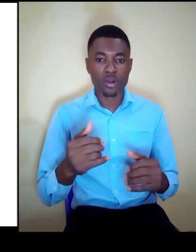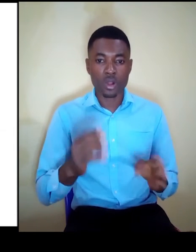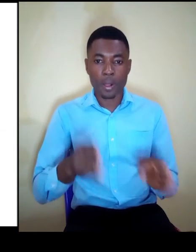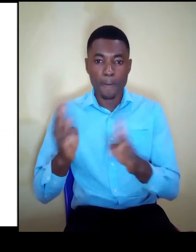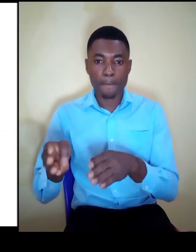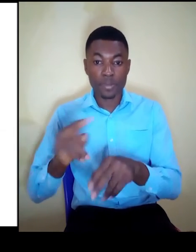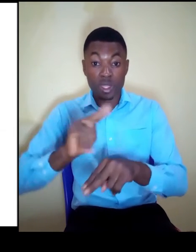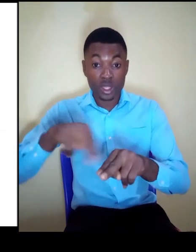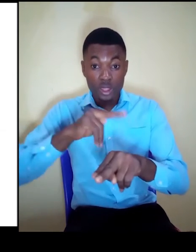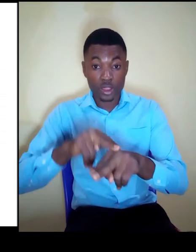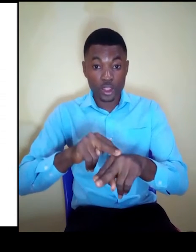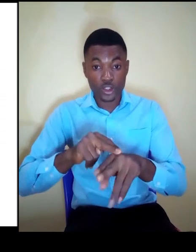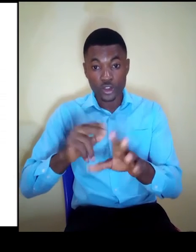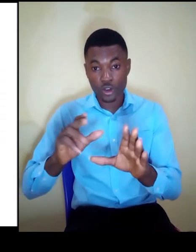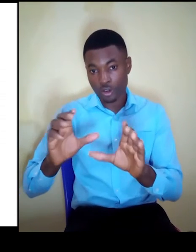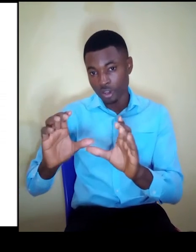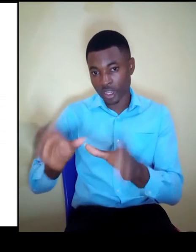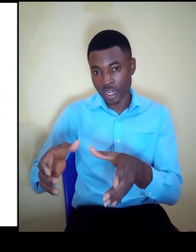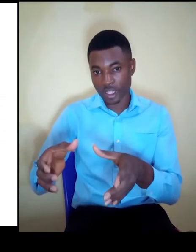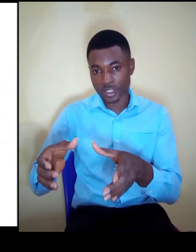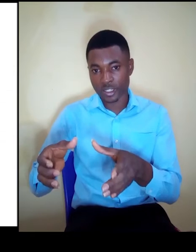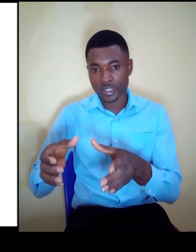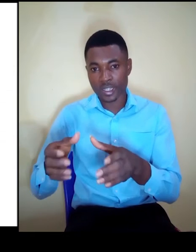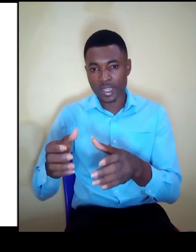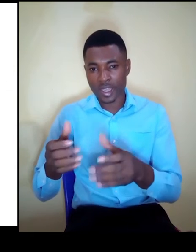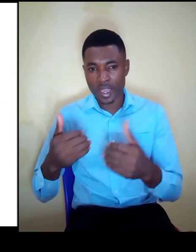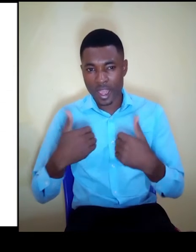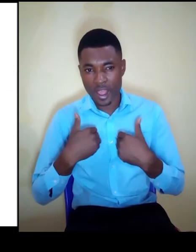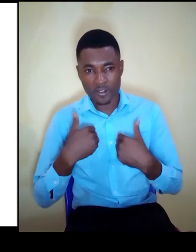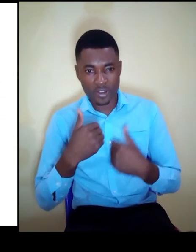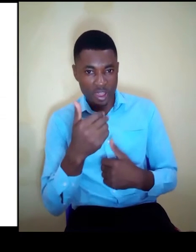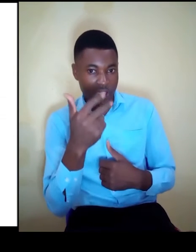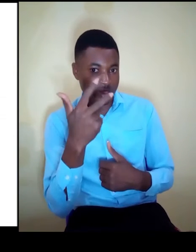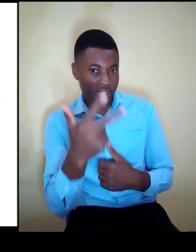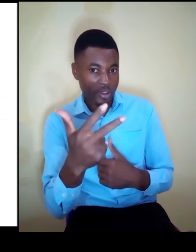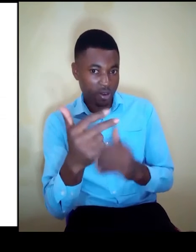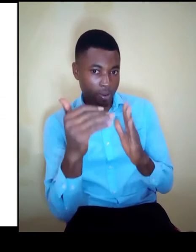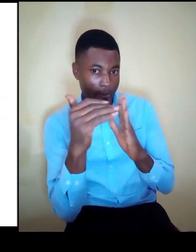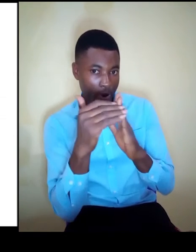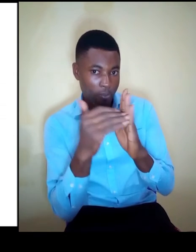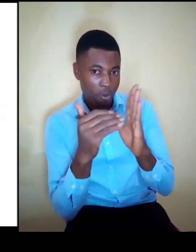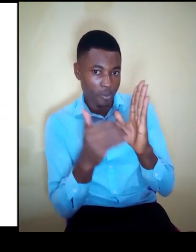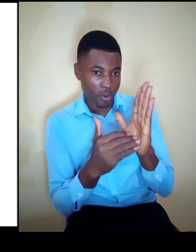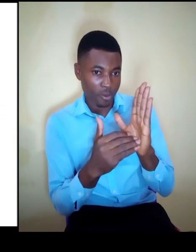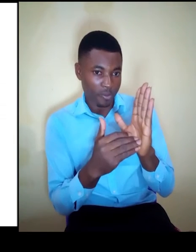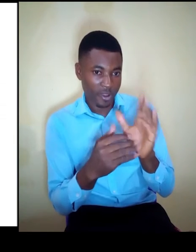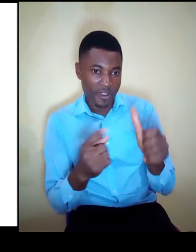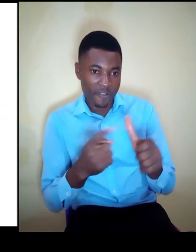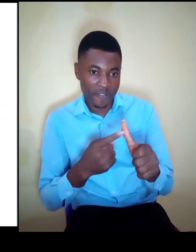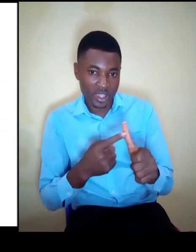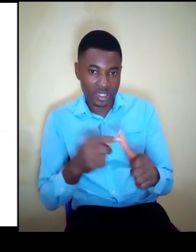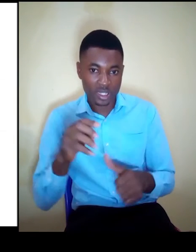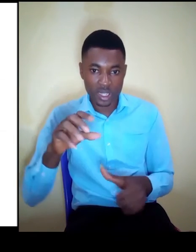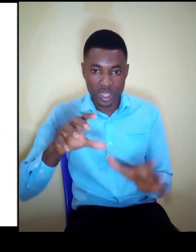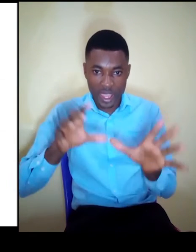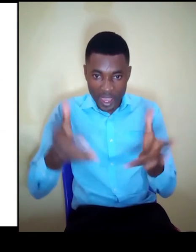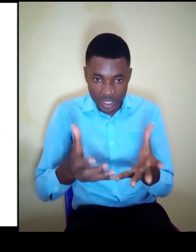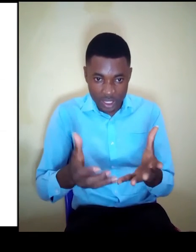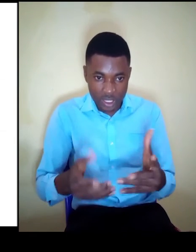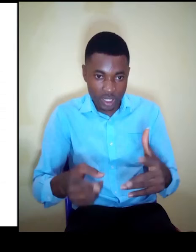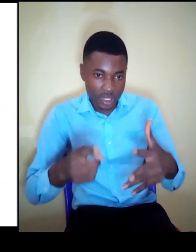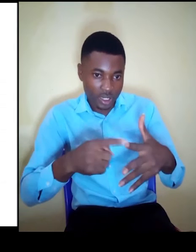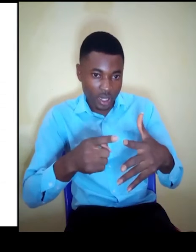category, three strategies were identified: entity depiction, virtual depiction, and presentable